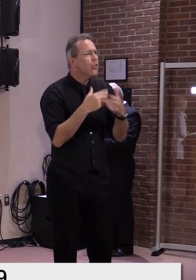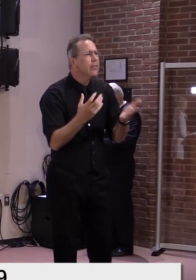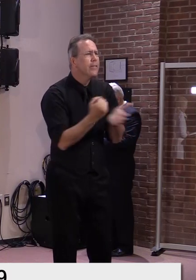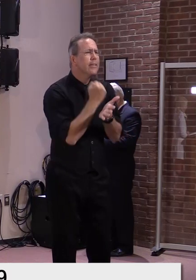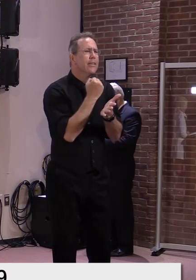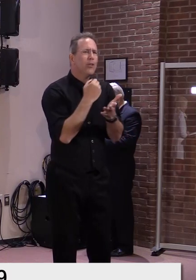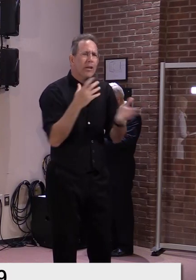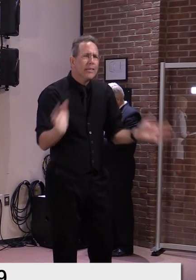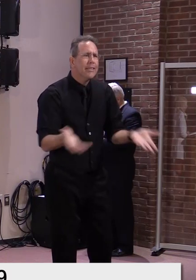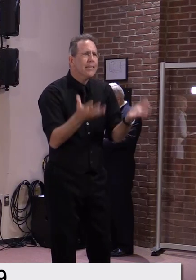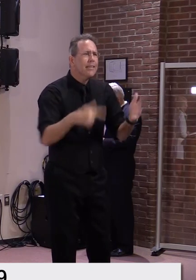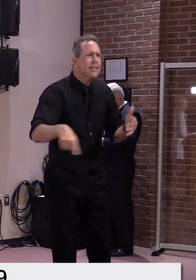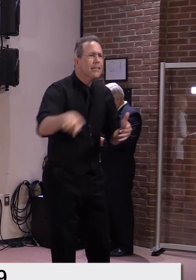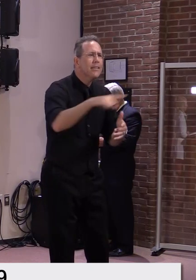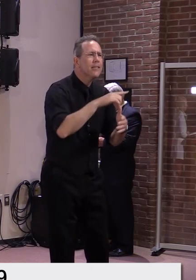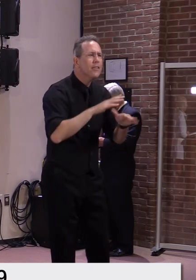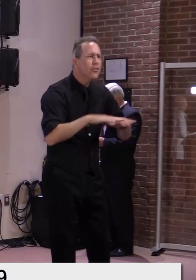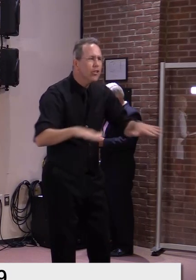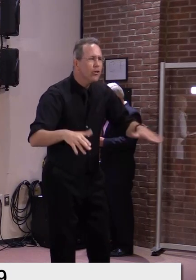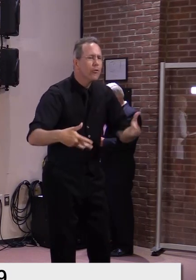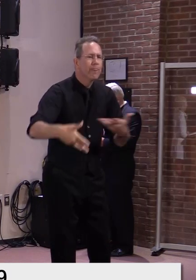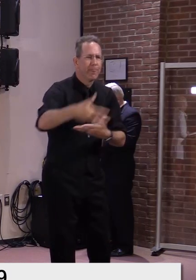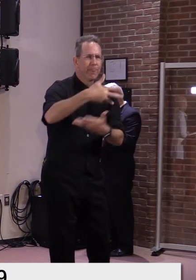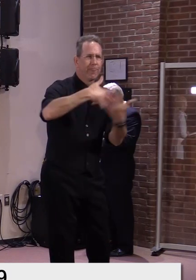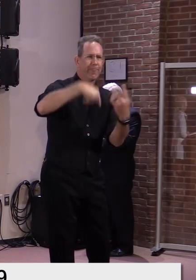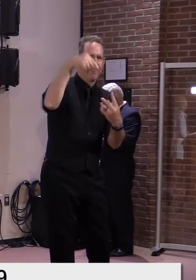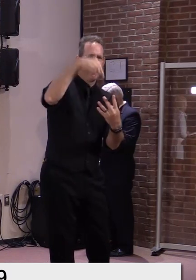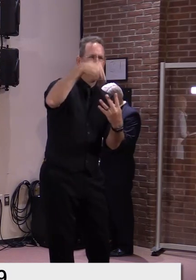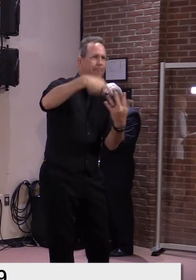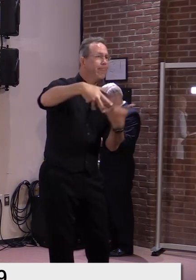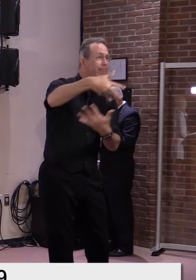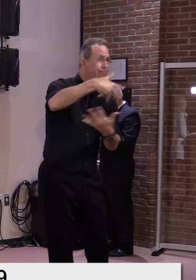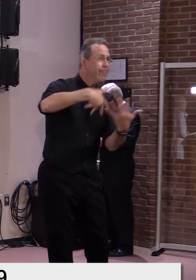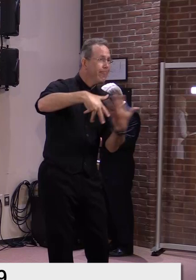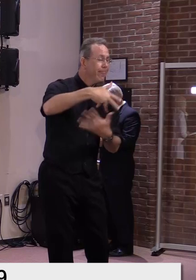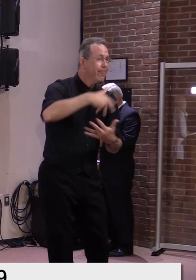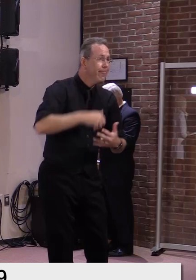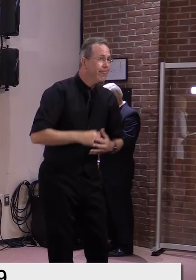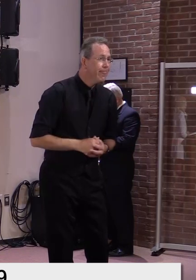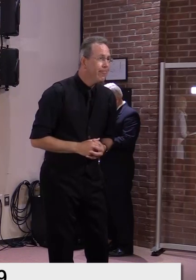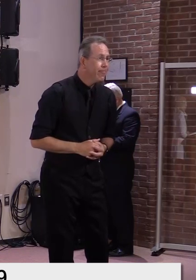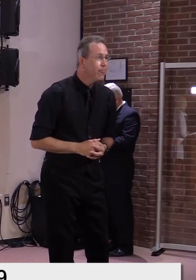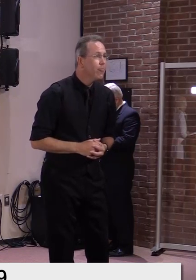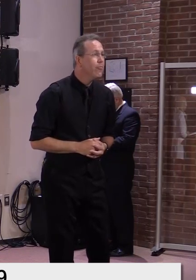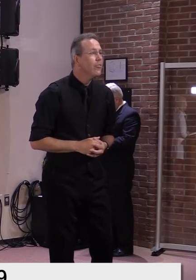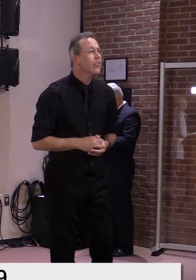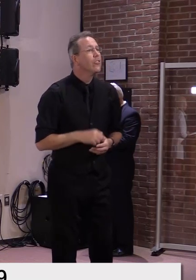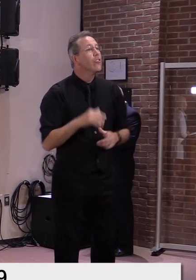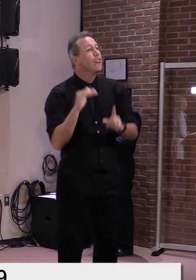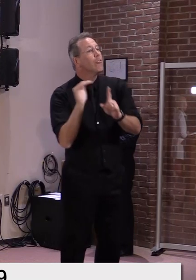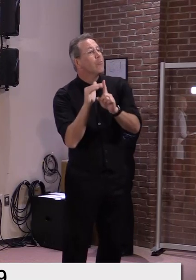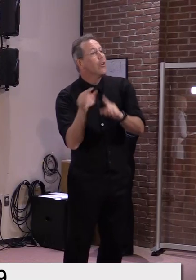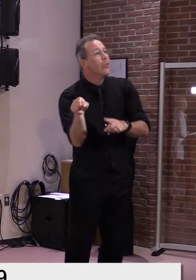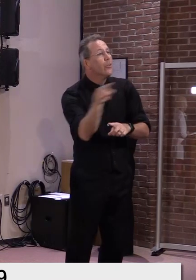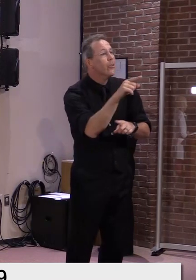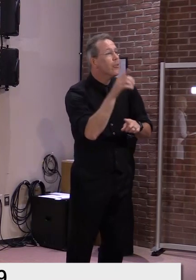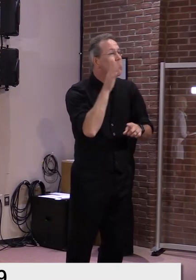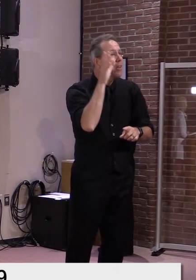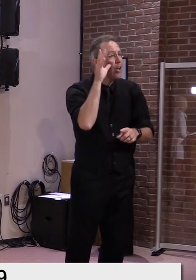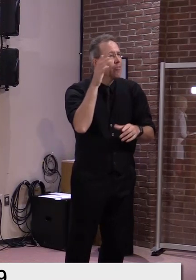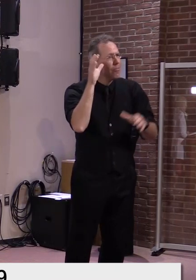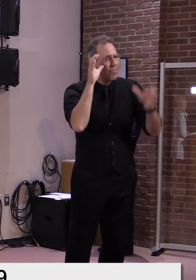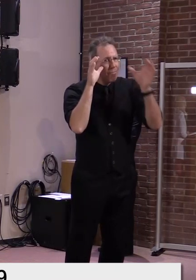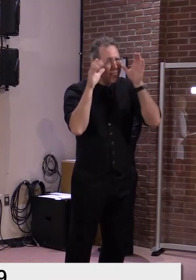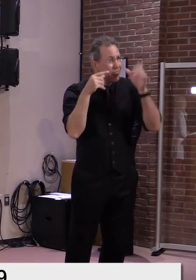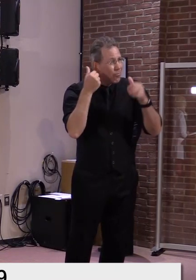youth to get back to those social interactions. And I would just remind us, we heard from the youth directly. This is what they want.